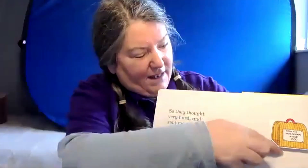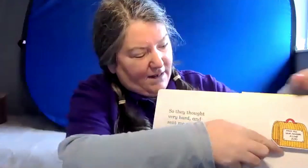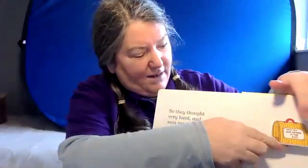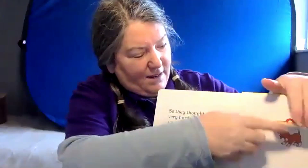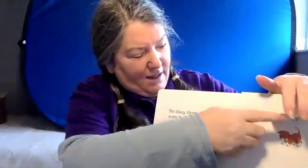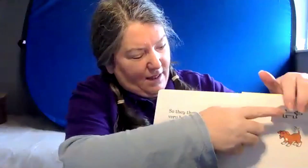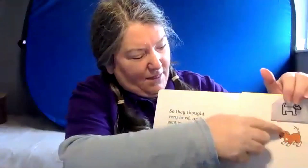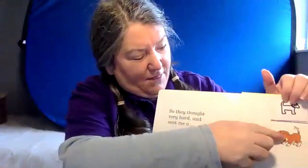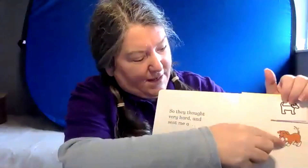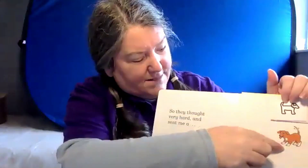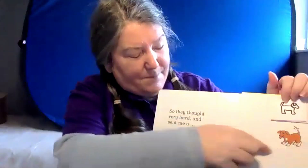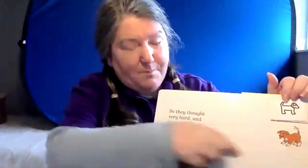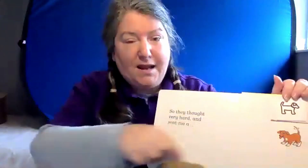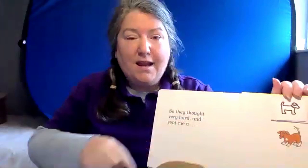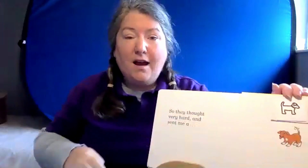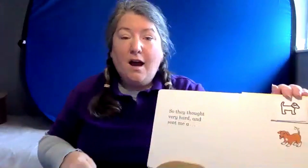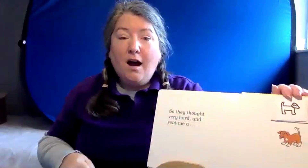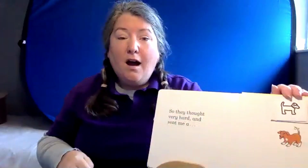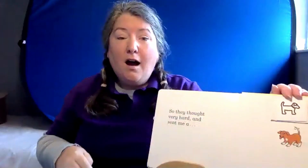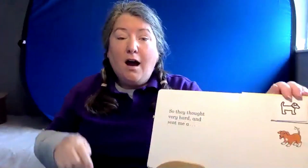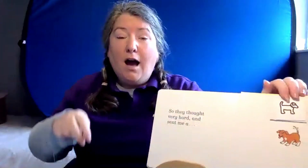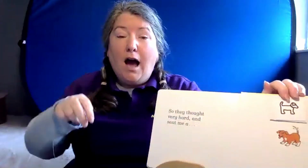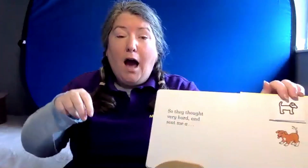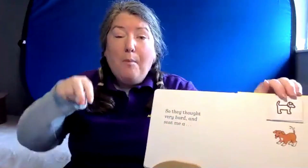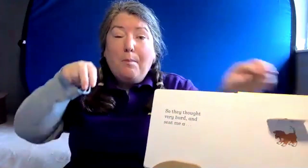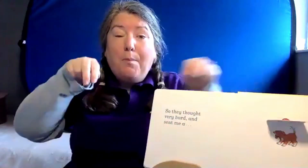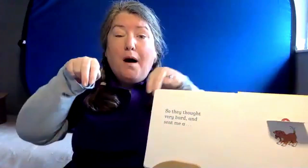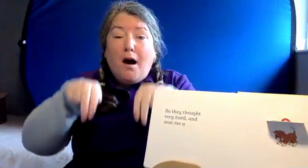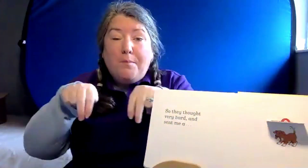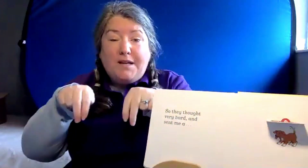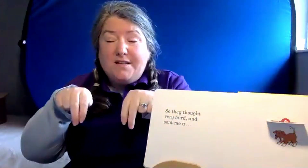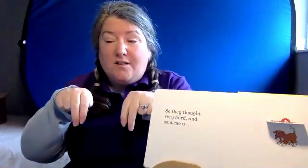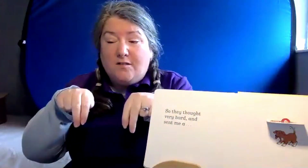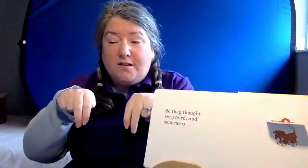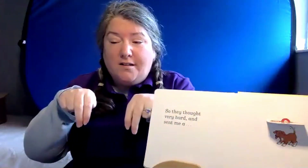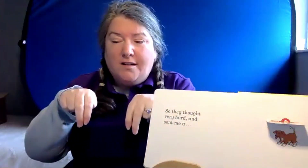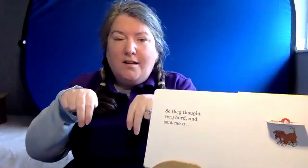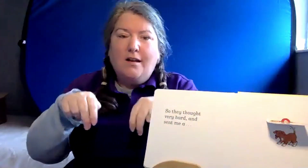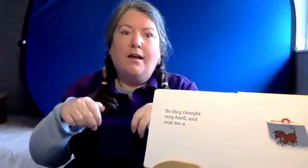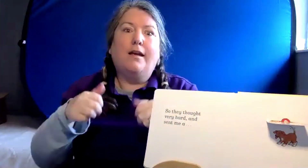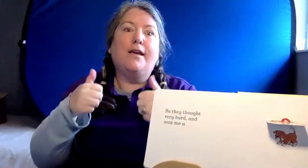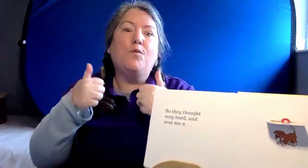then they sent me a puppy dog. He